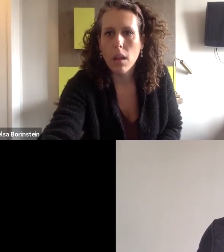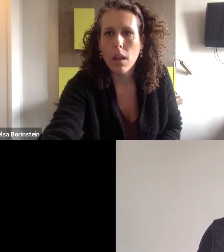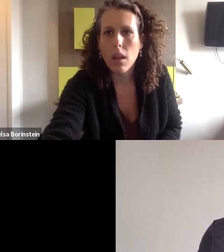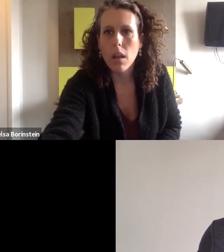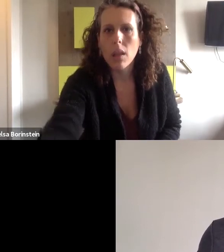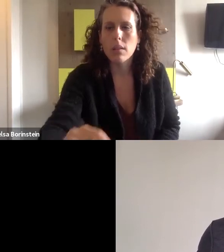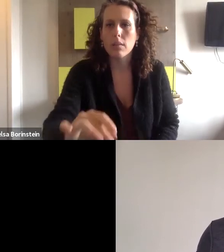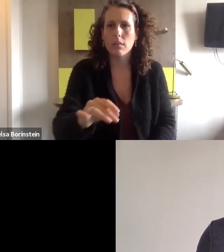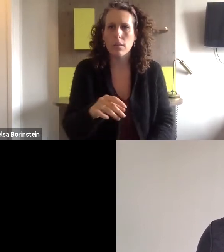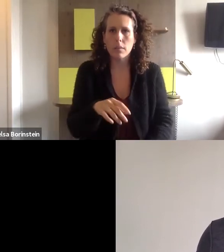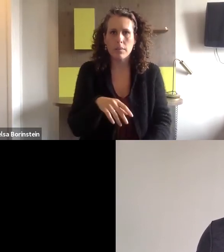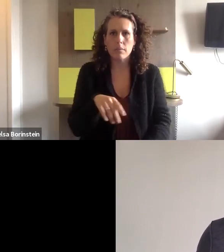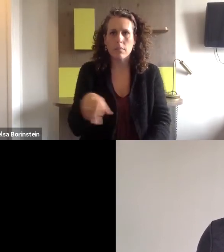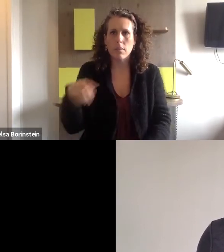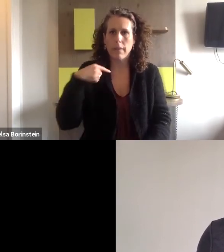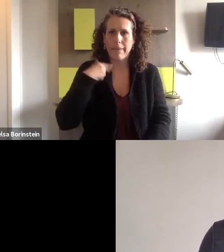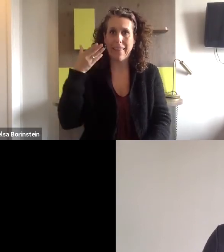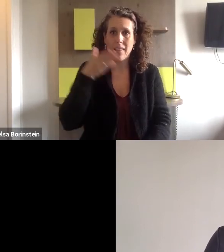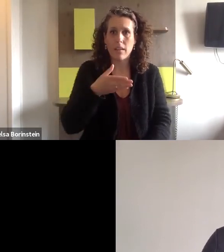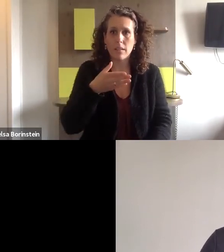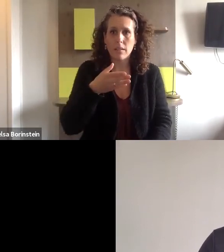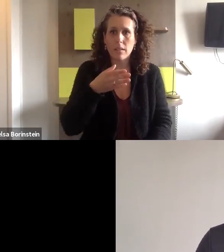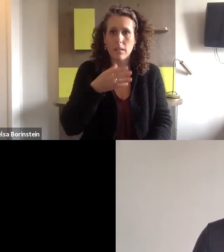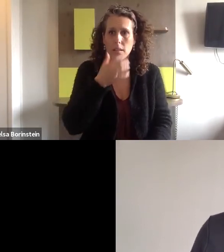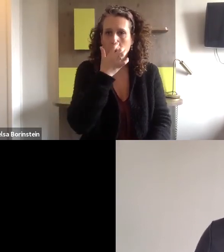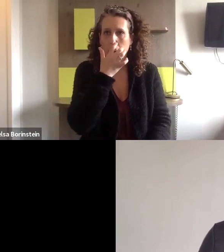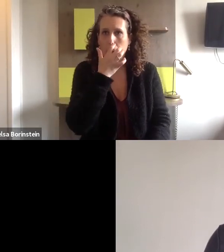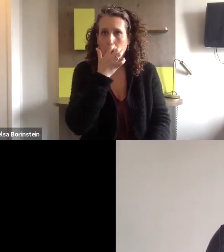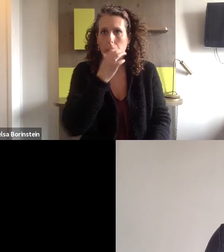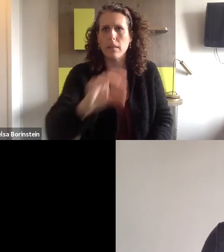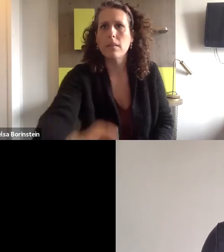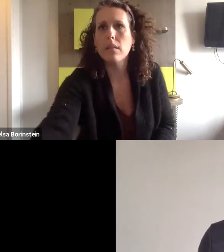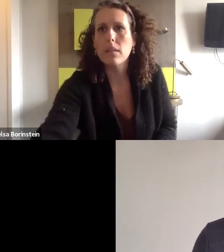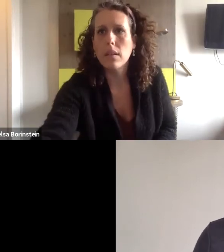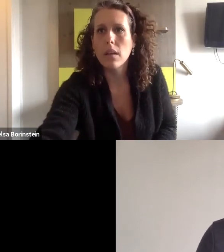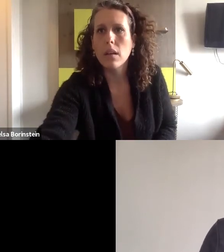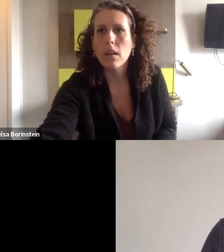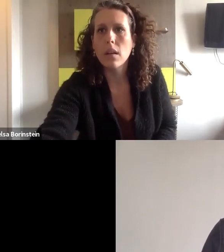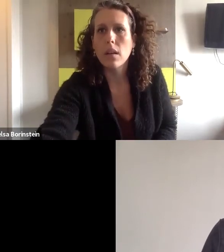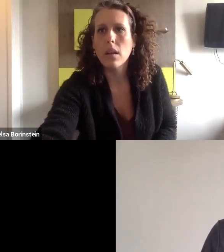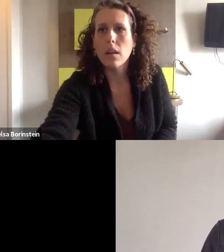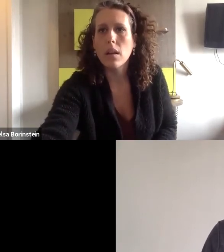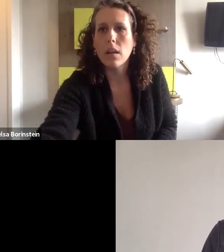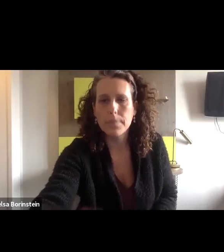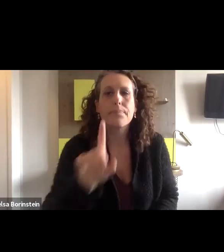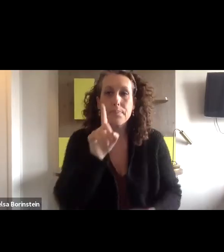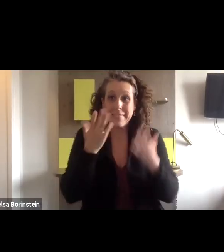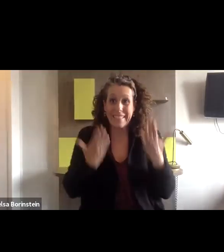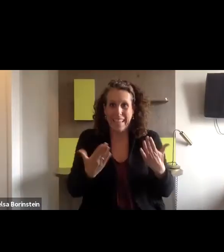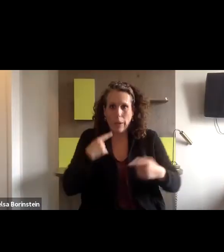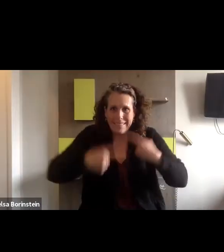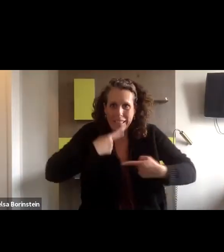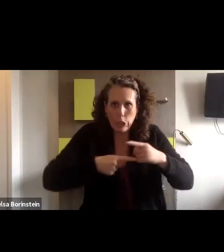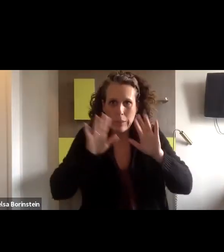So we were there, right? So yes. Okay. Sorry. Okay. Continuing now. Okay. So